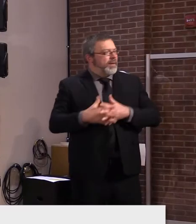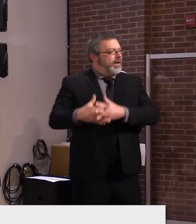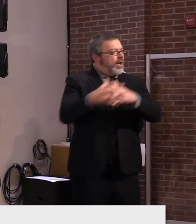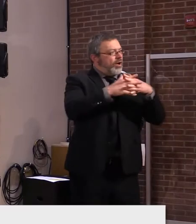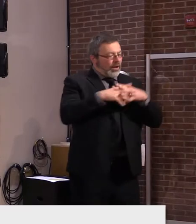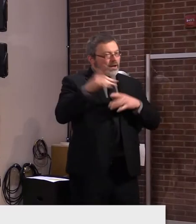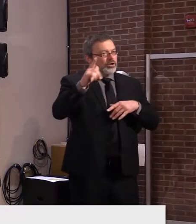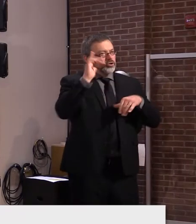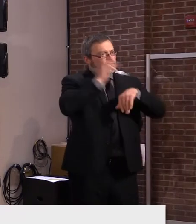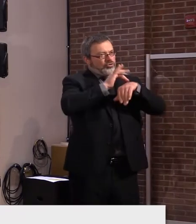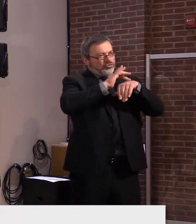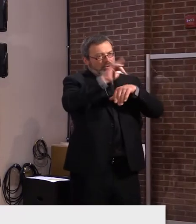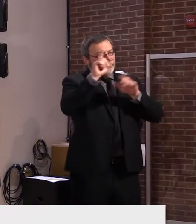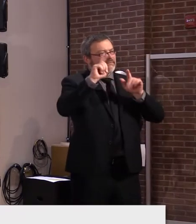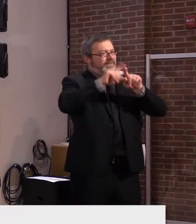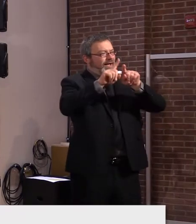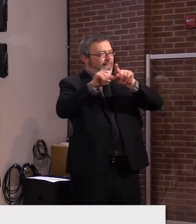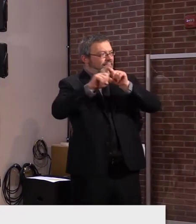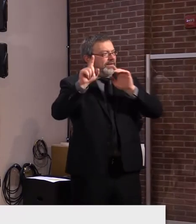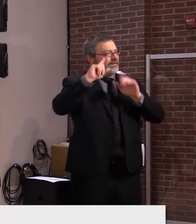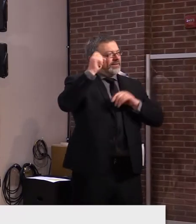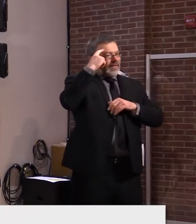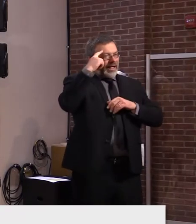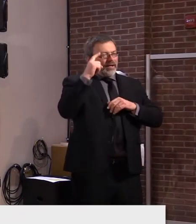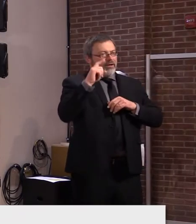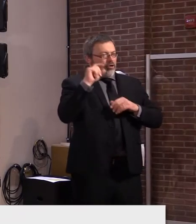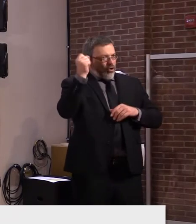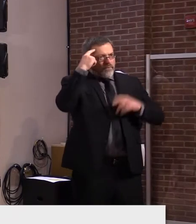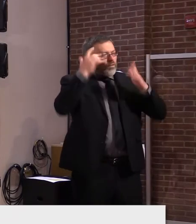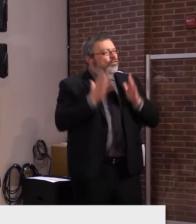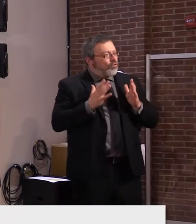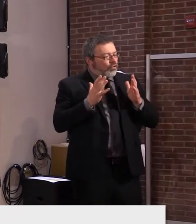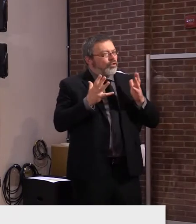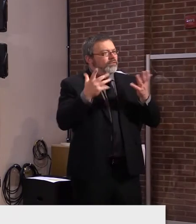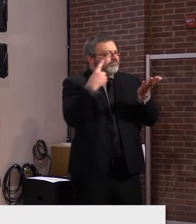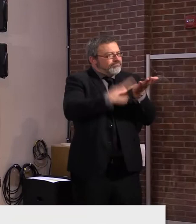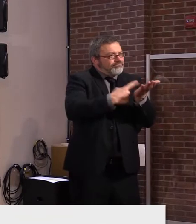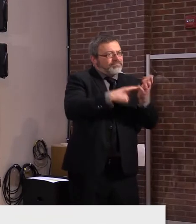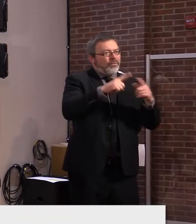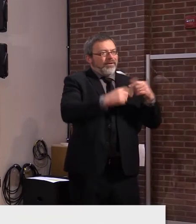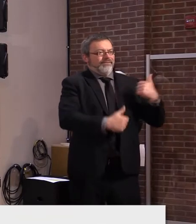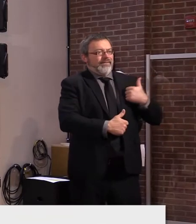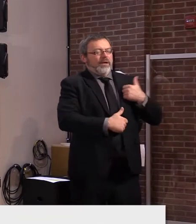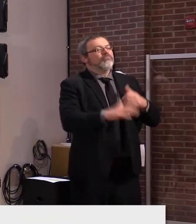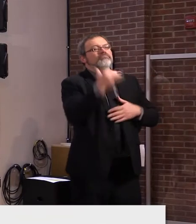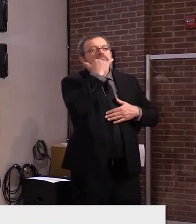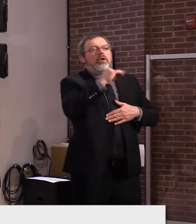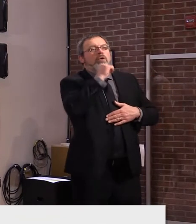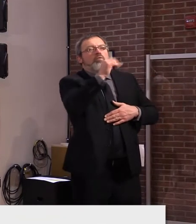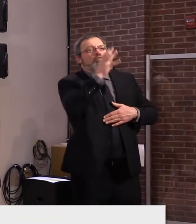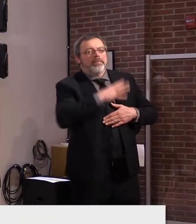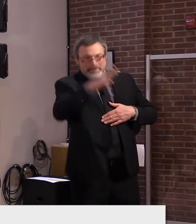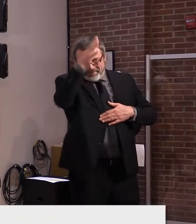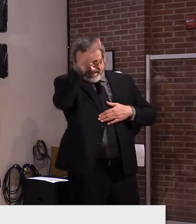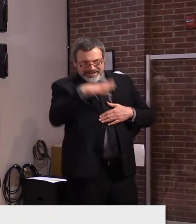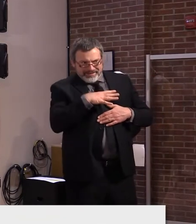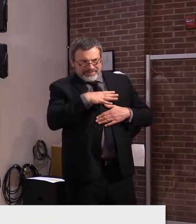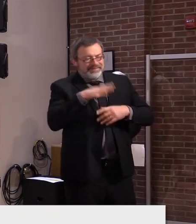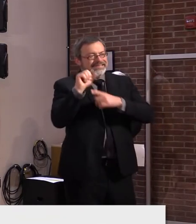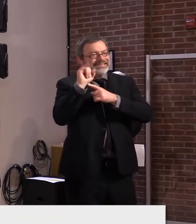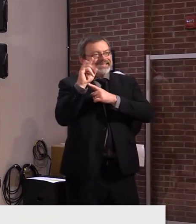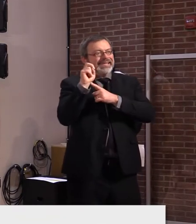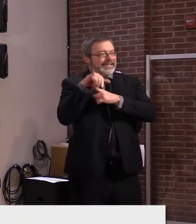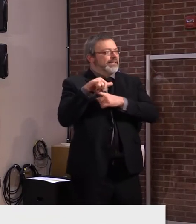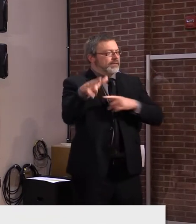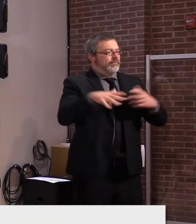for veterans' issues. I was the 24th governor he met back in November of 2019, and